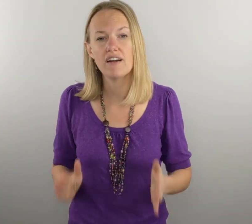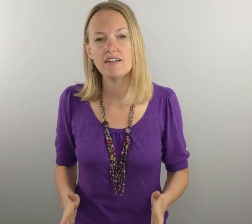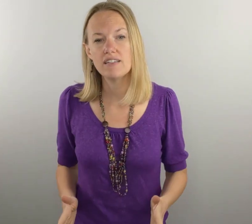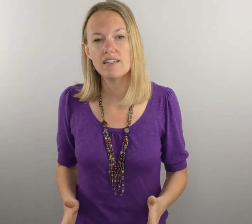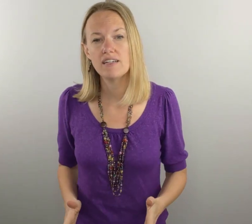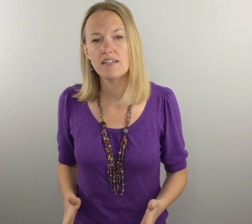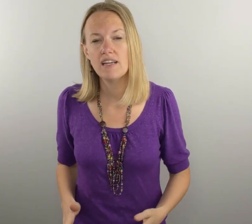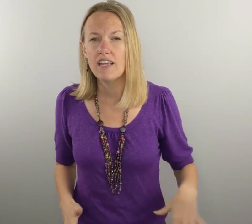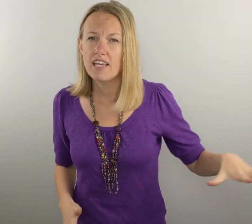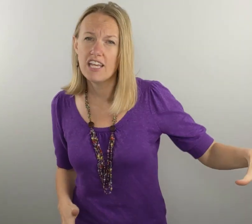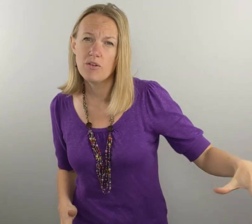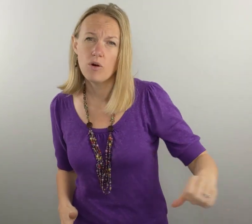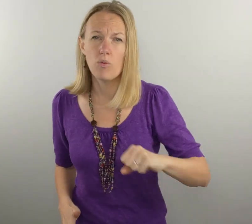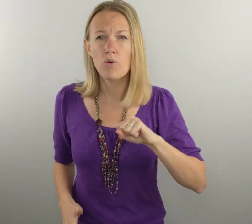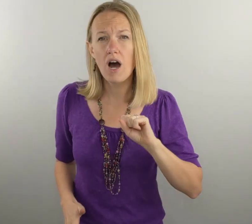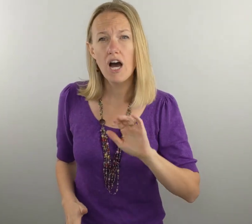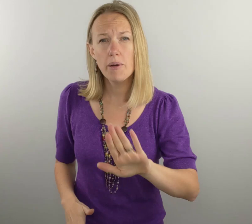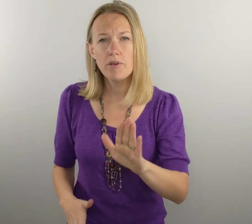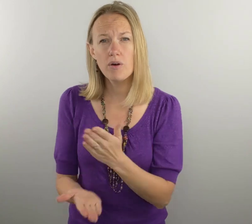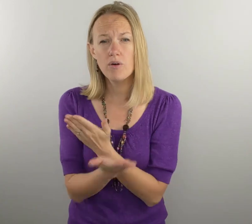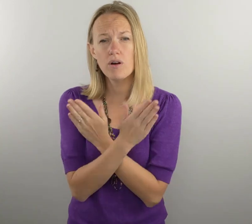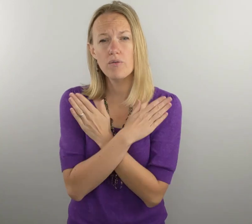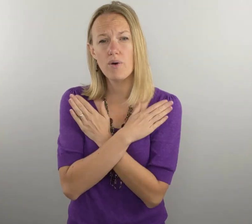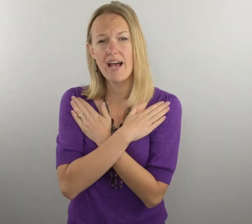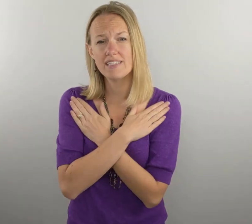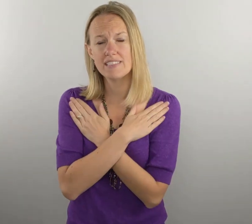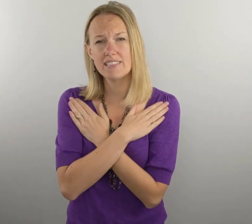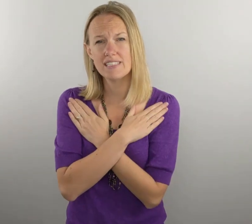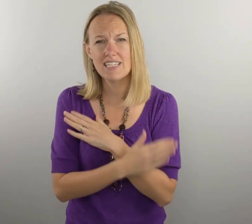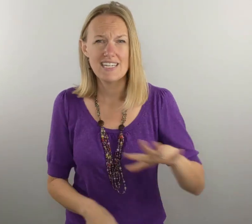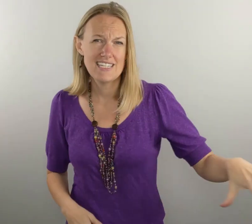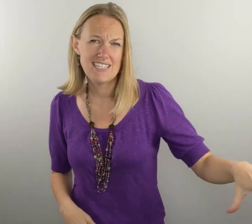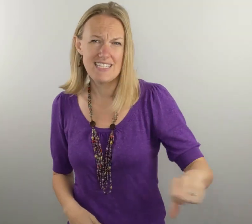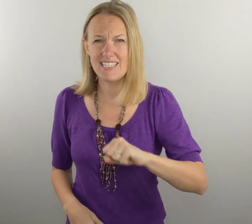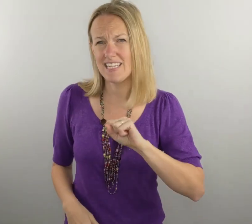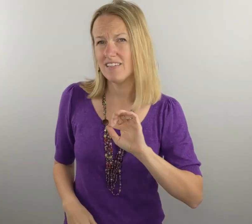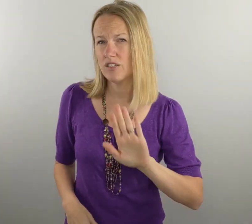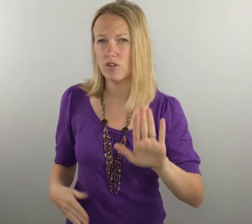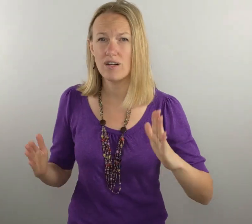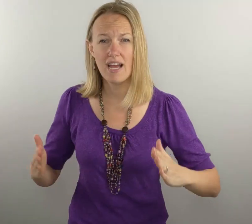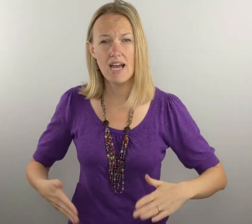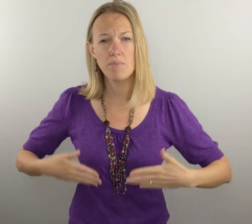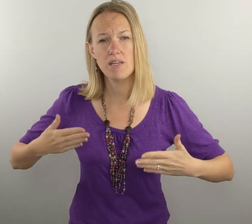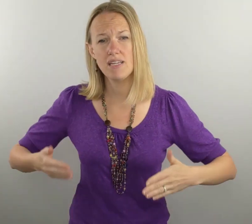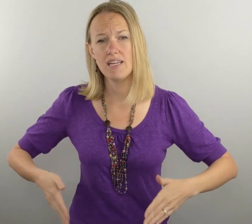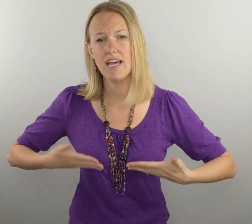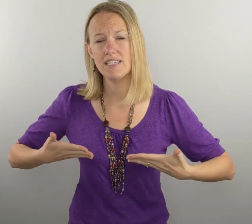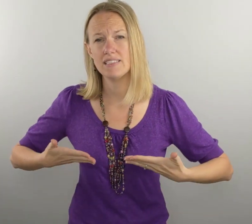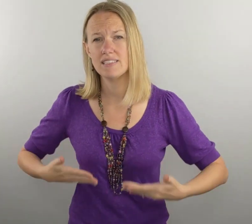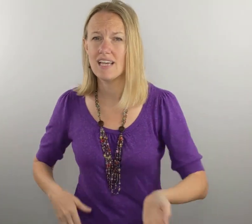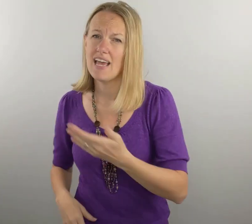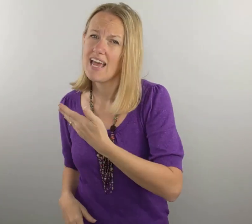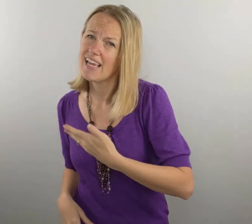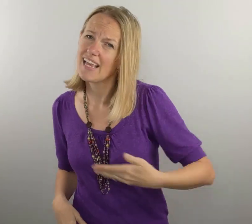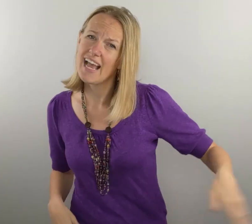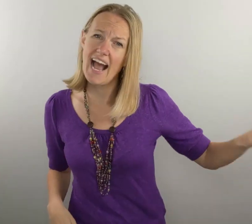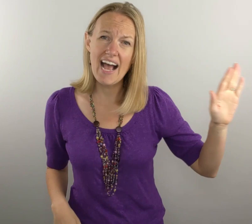liar. He will rob your rest, steal your happiness,